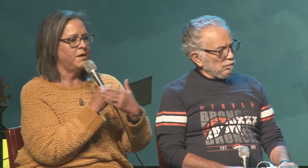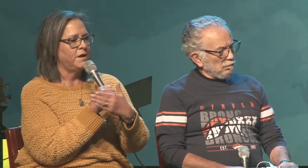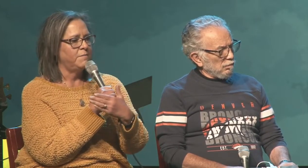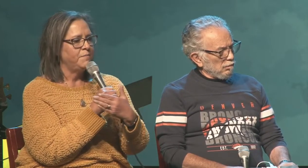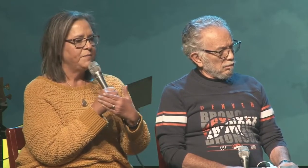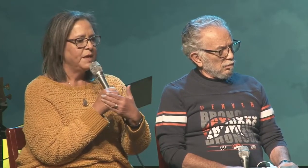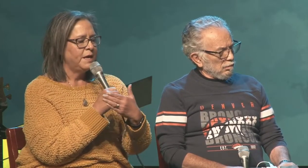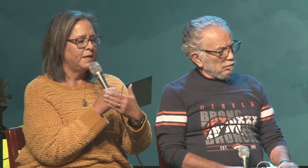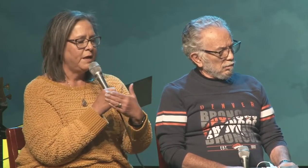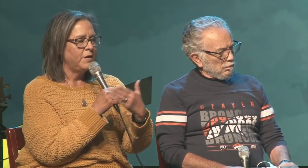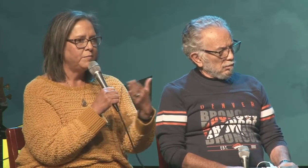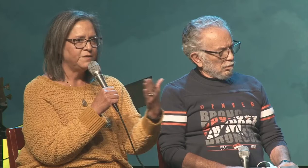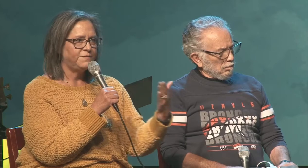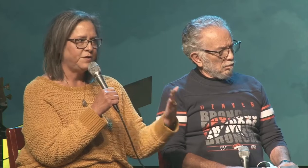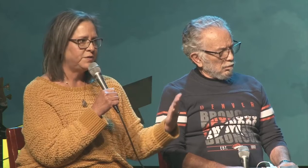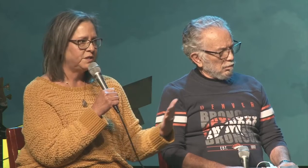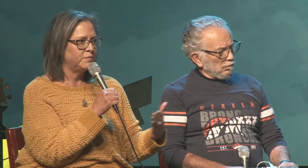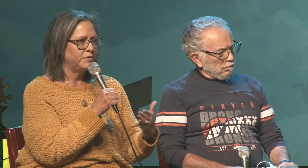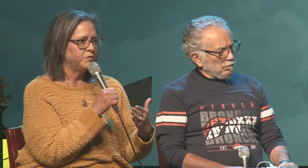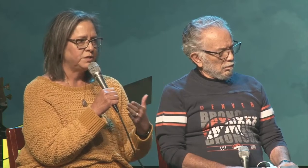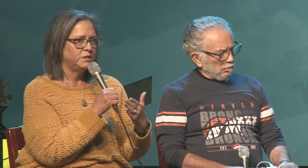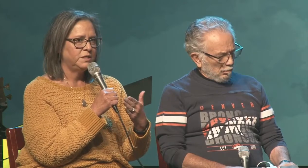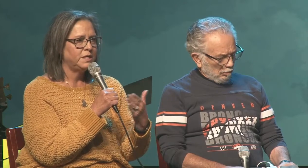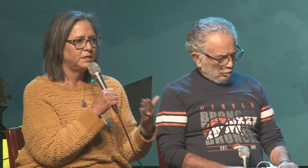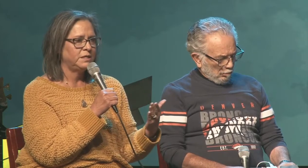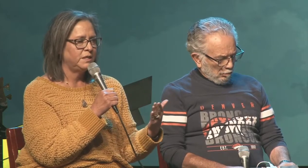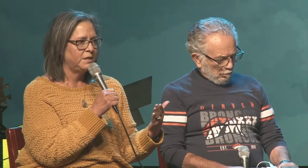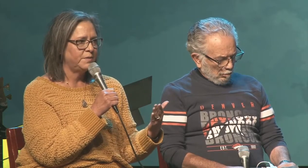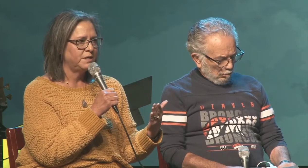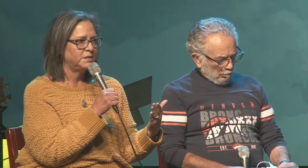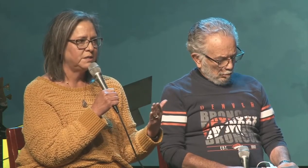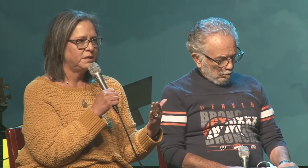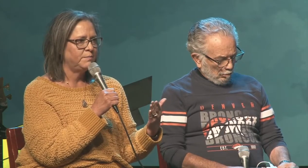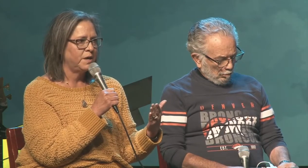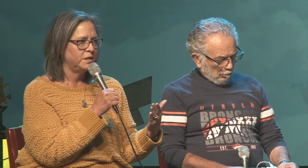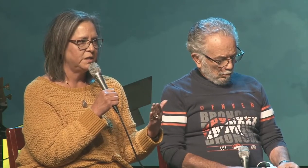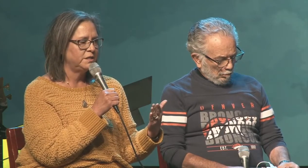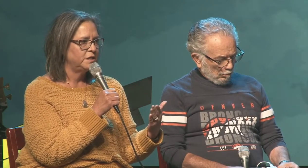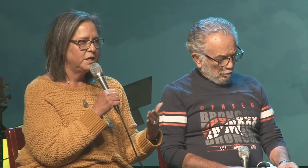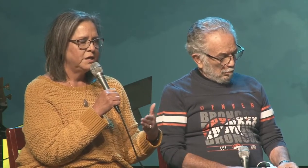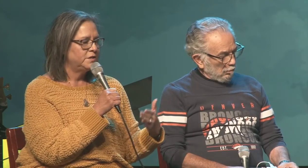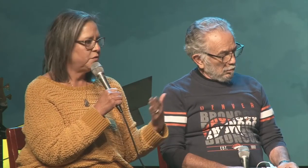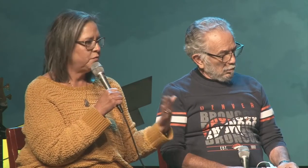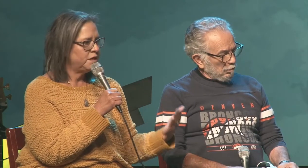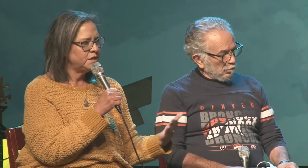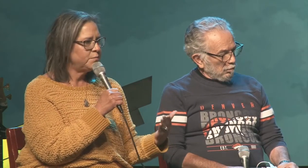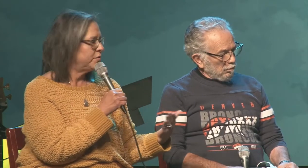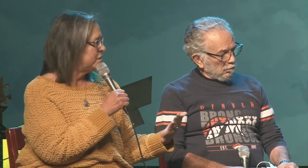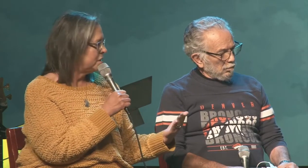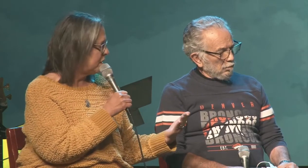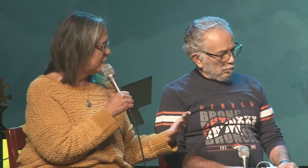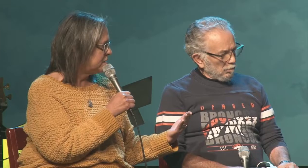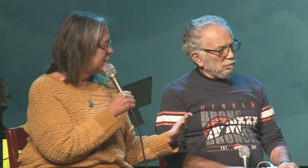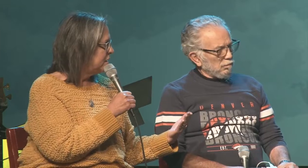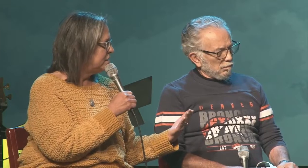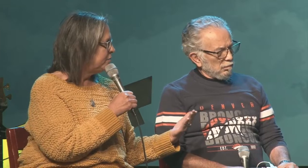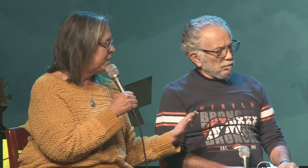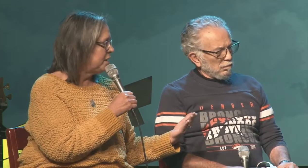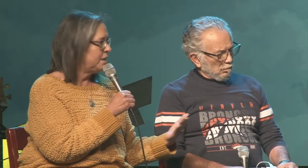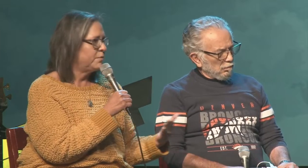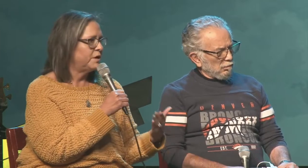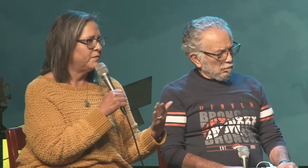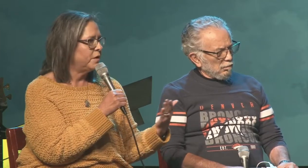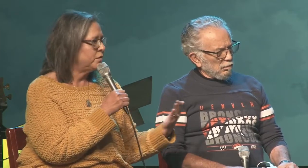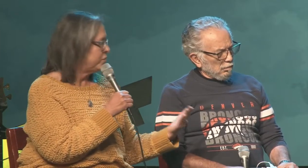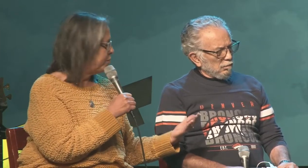life, and help diffuse some of those things that keep us in bondage. So it's important to us to